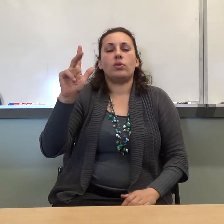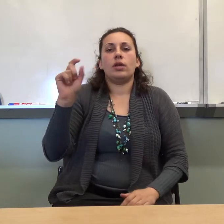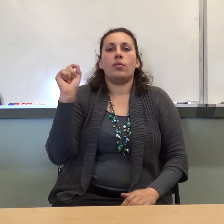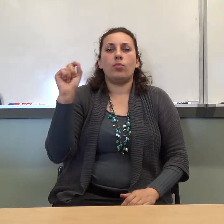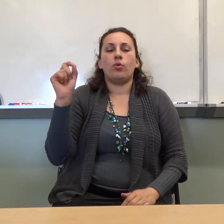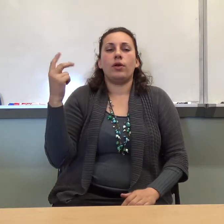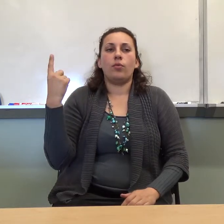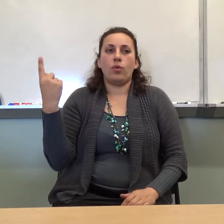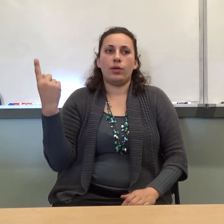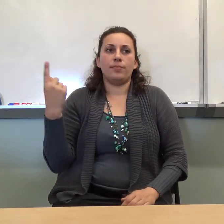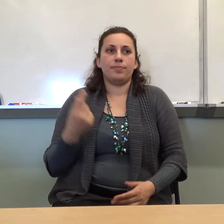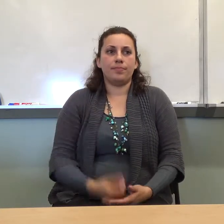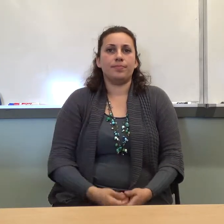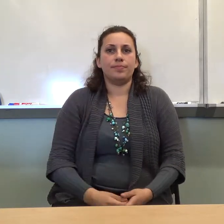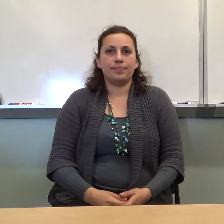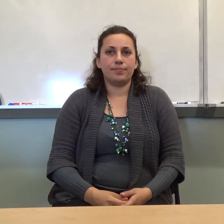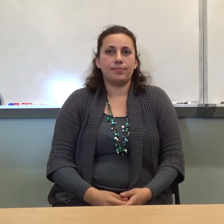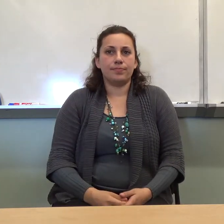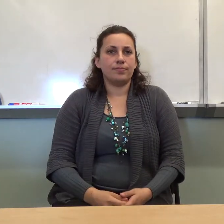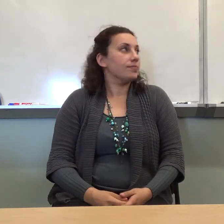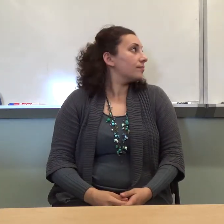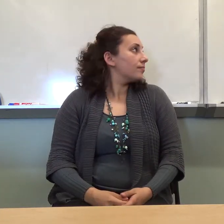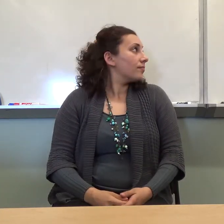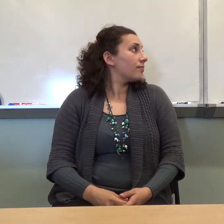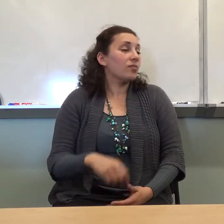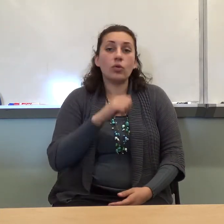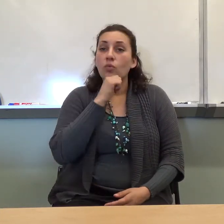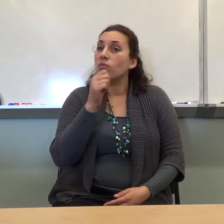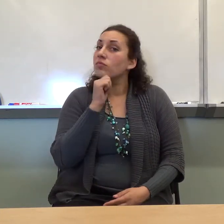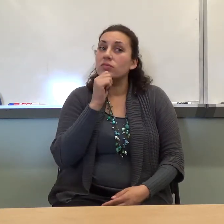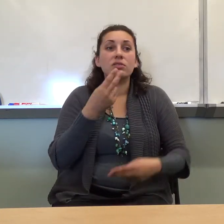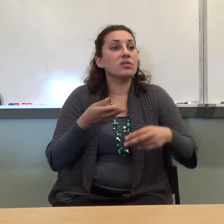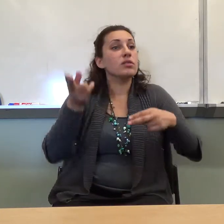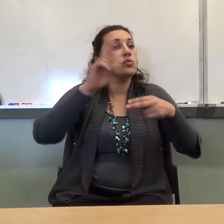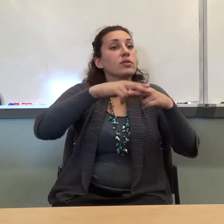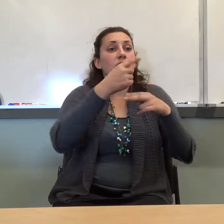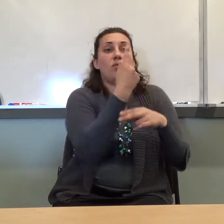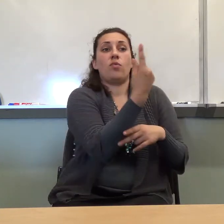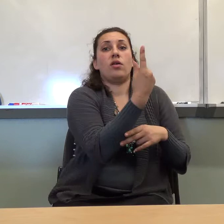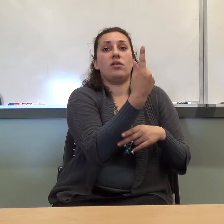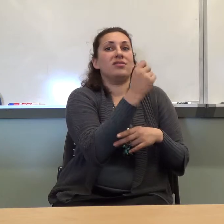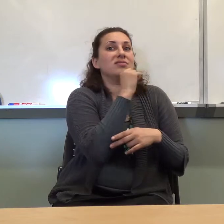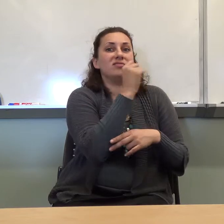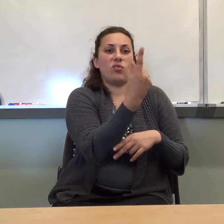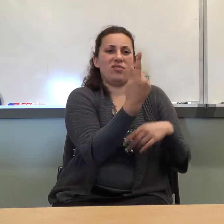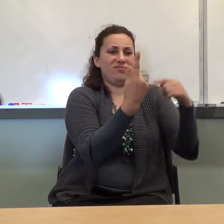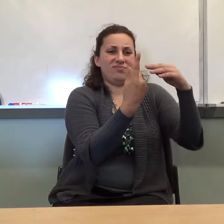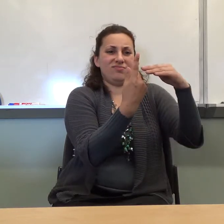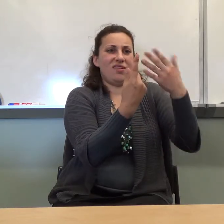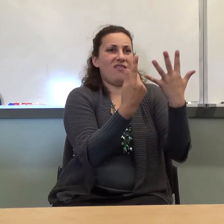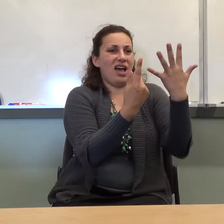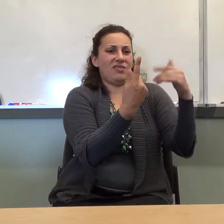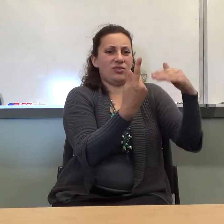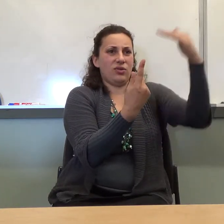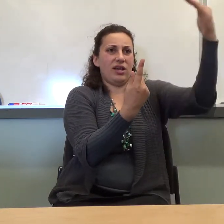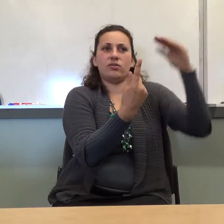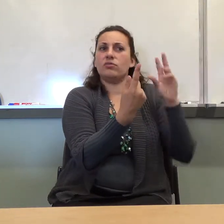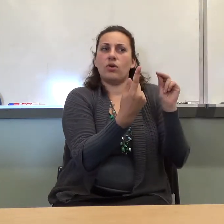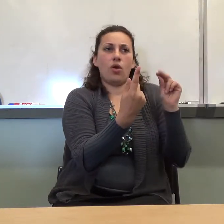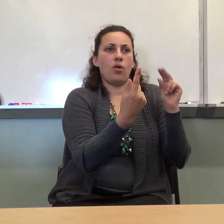23.1. Okay? We don't increase that one because it's not 5 or greater, and we're rounding to the tenth, so it has to be